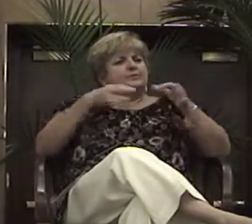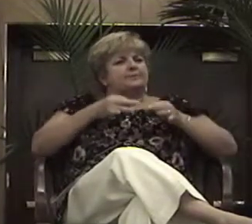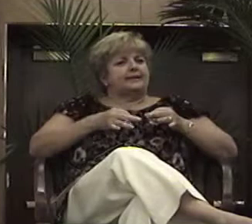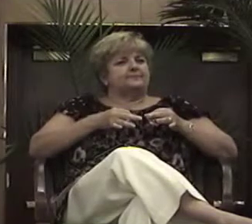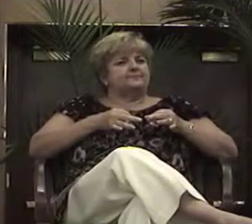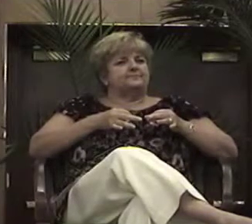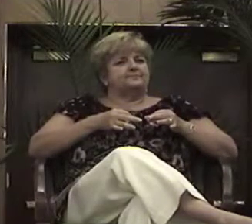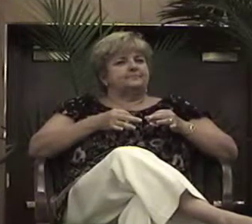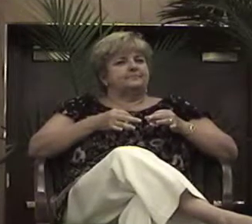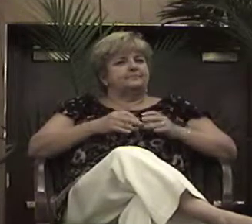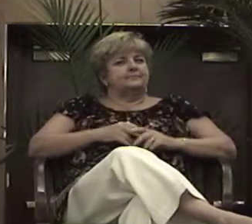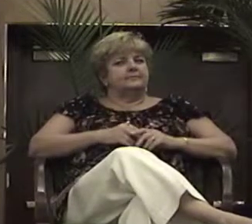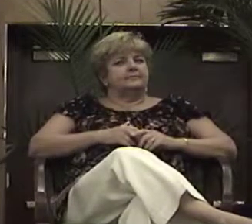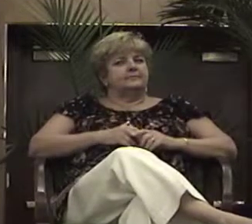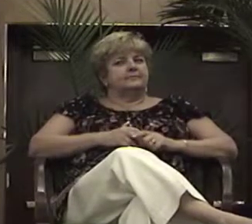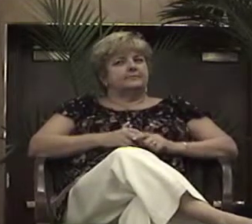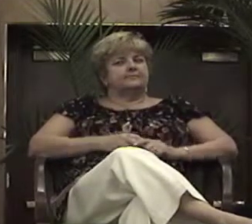just what all has happened.